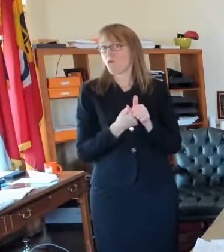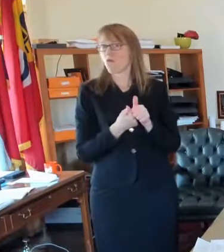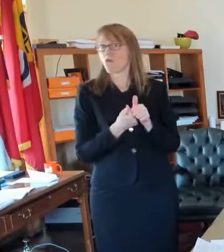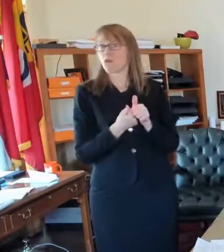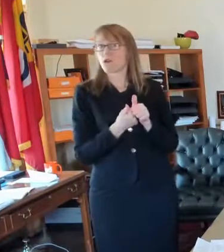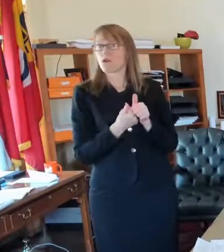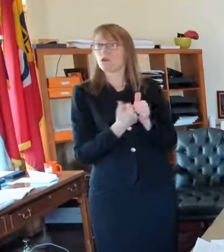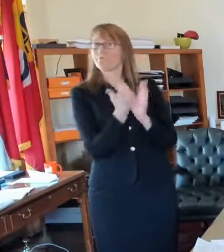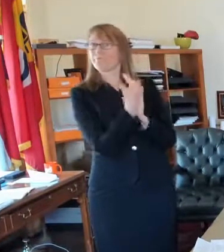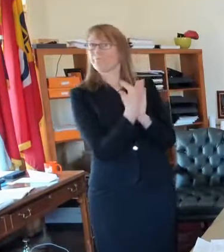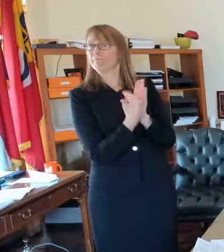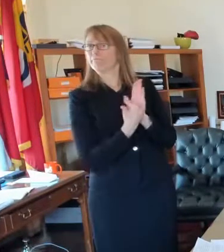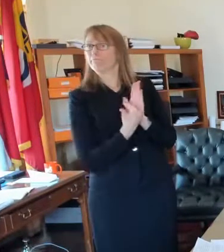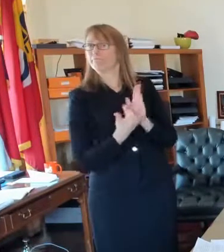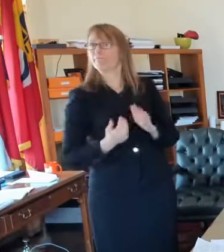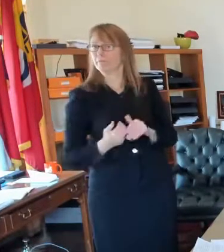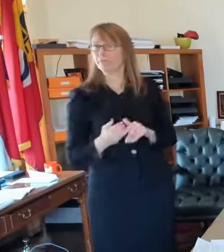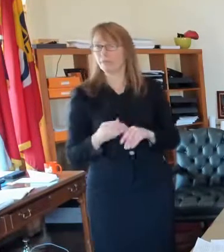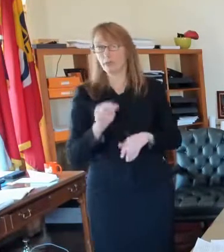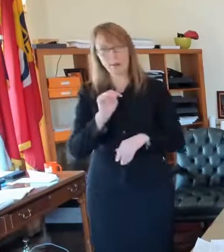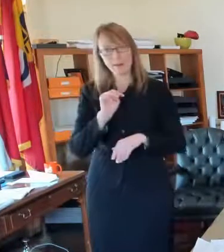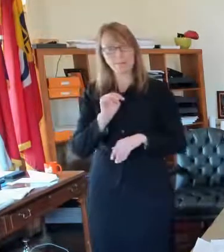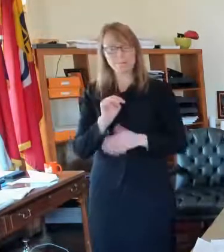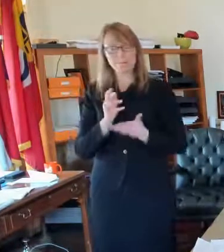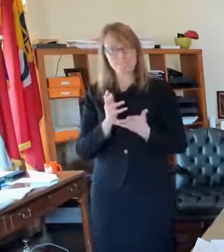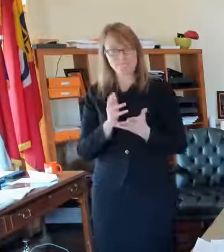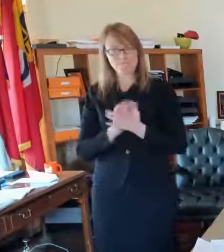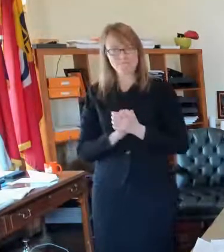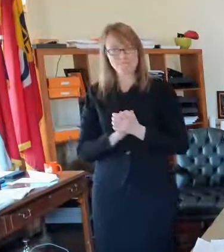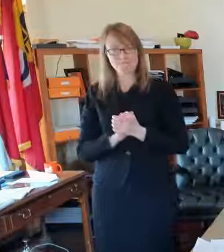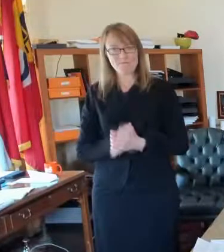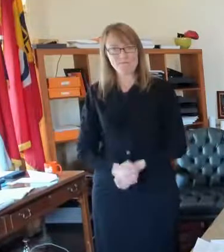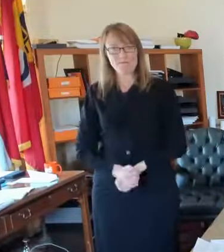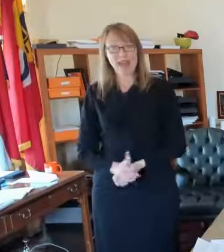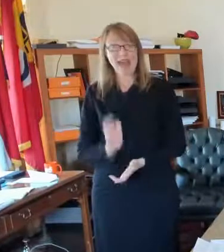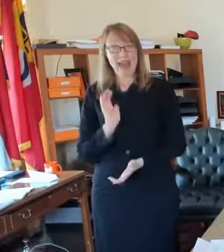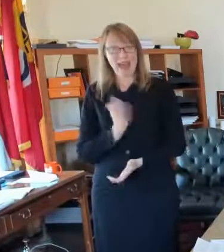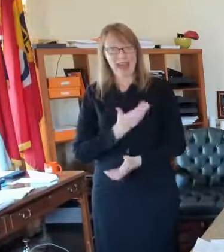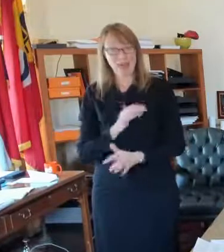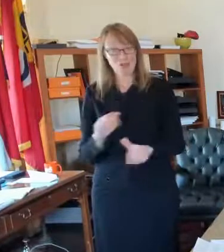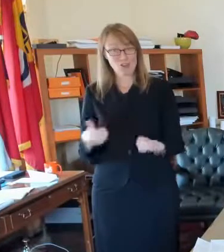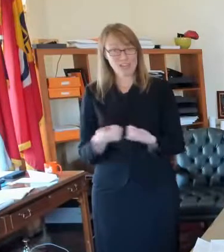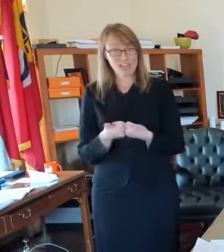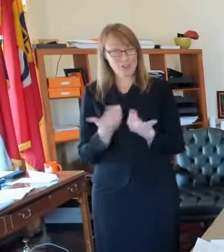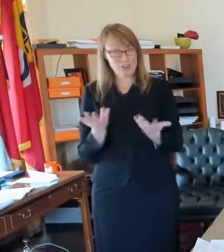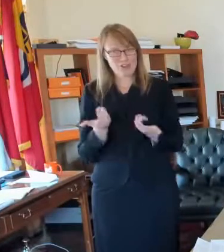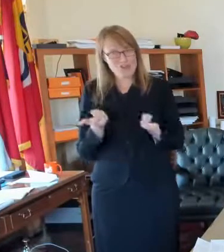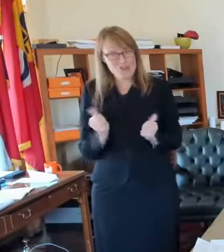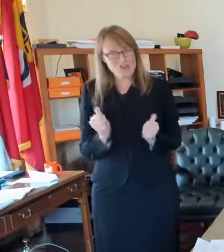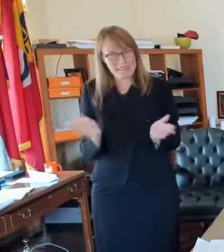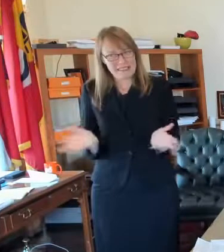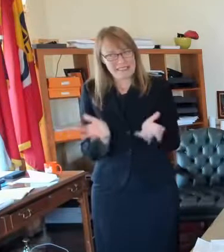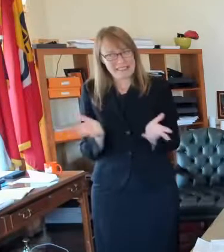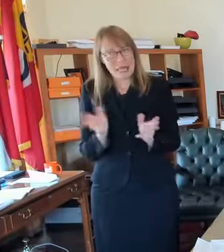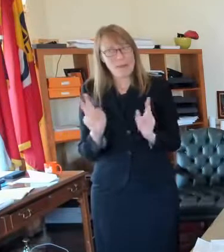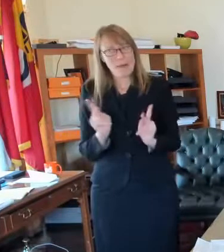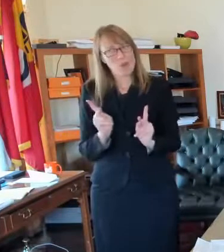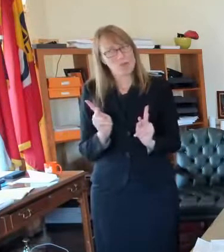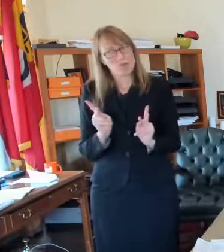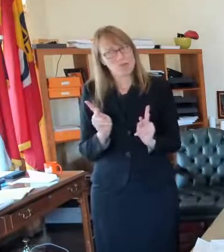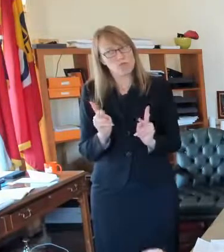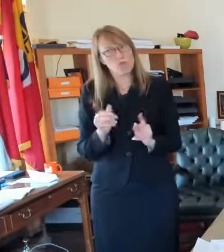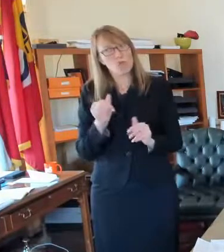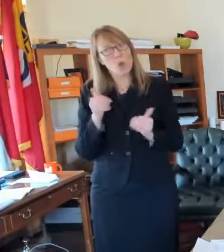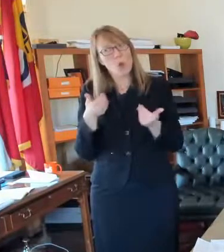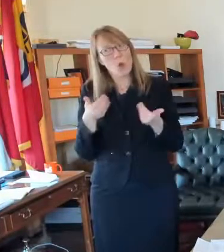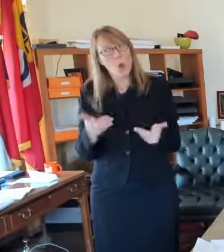our challenge is to persuade people to continue to follow those mitigation strategies, particularly when we know that the